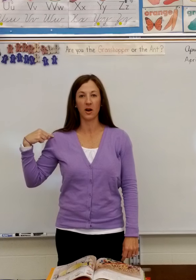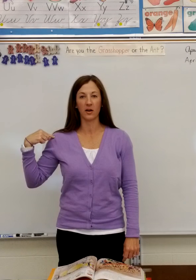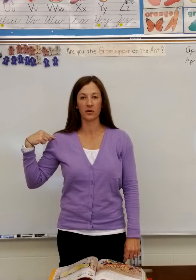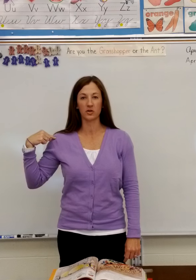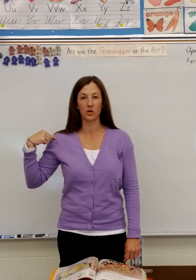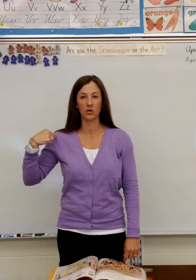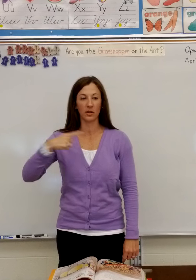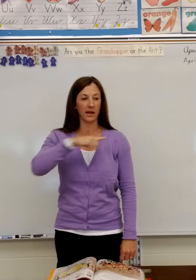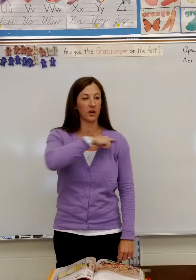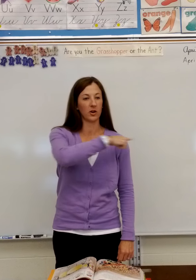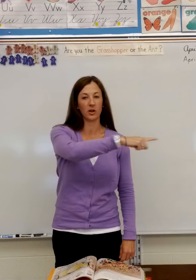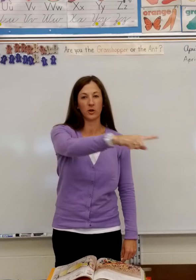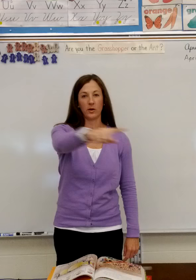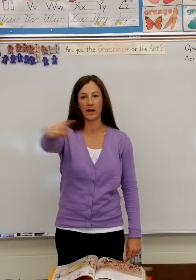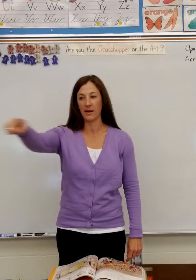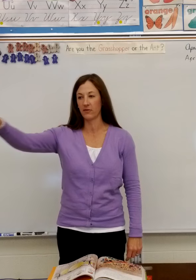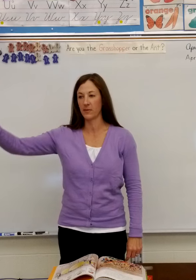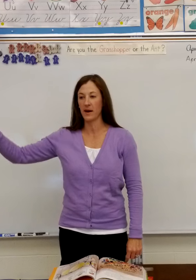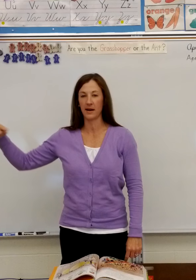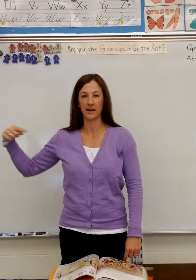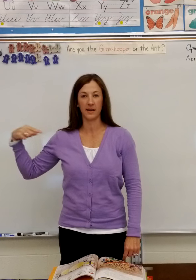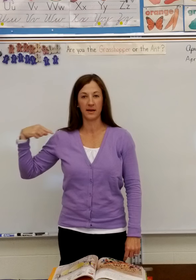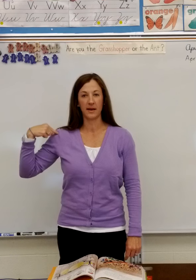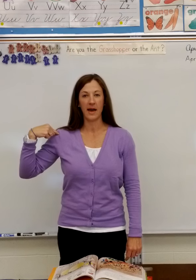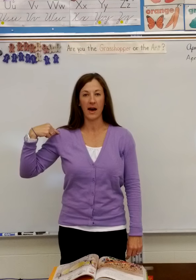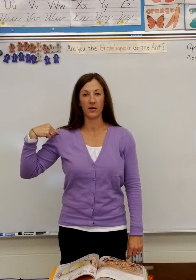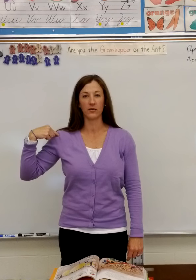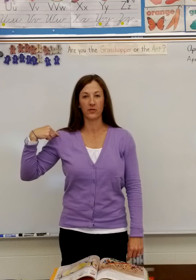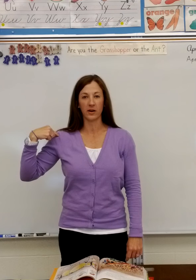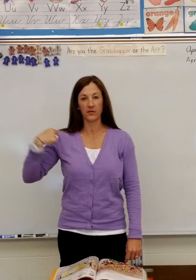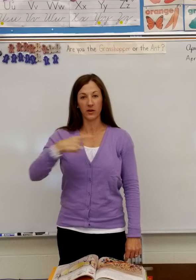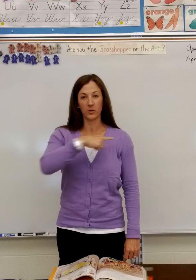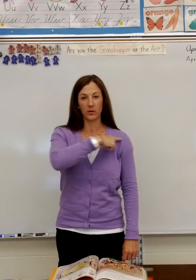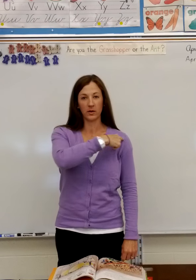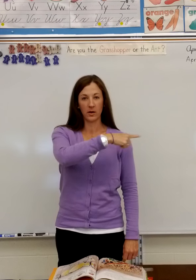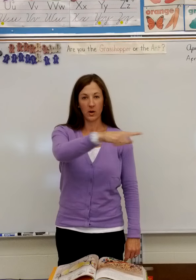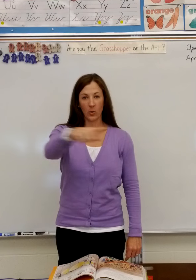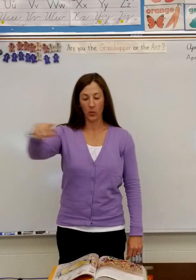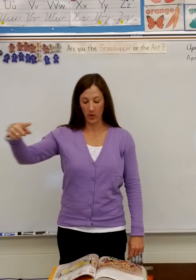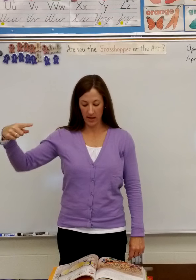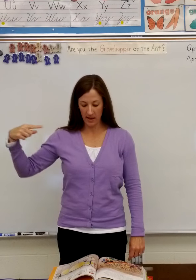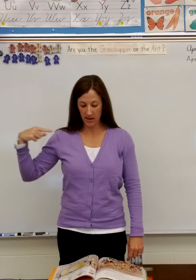other shoulder like you're including everybody out in front of you. We